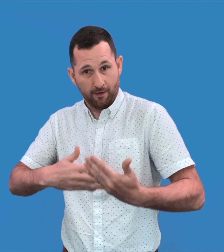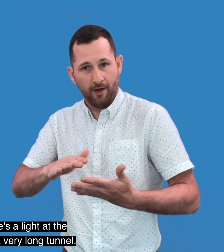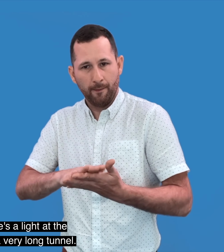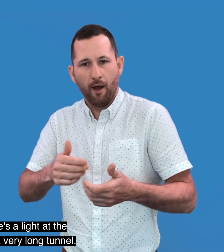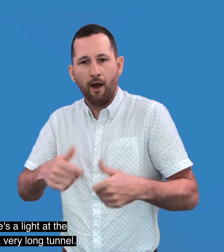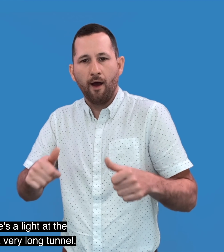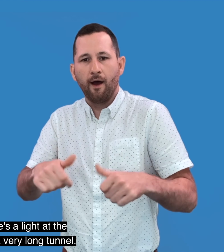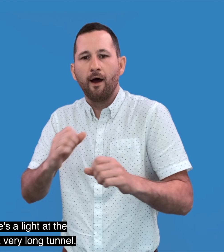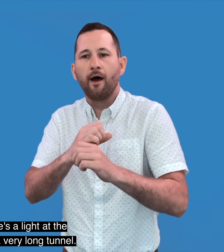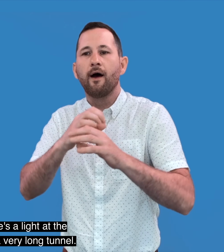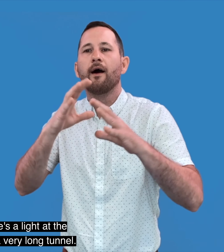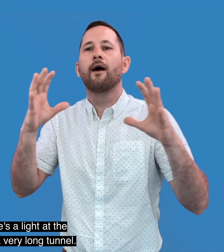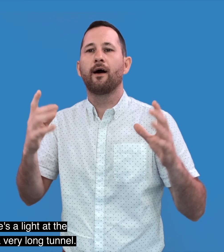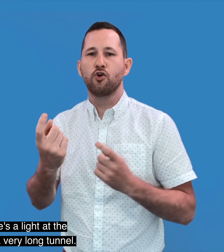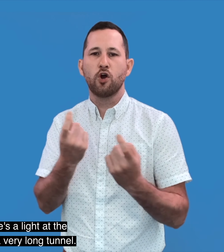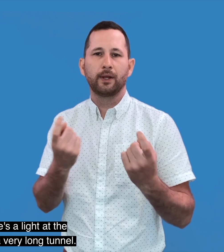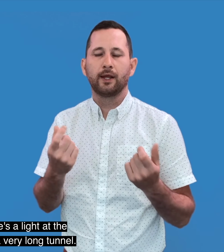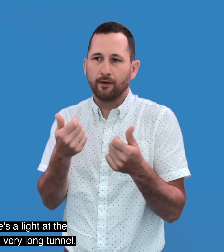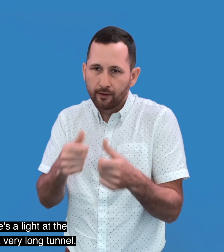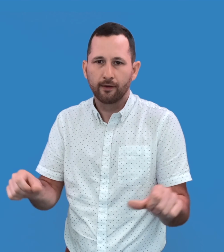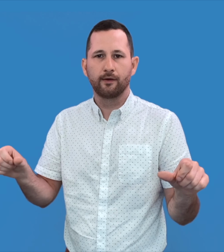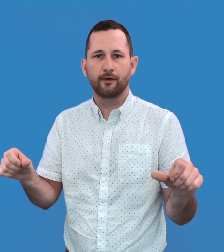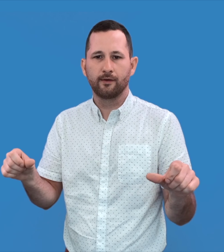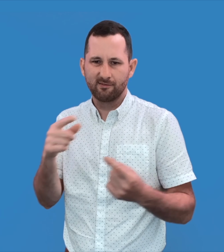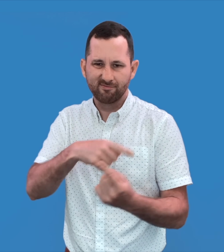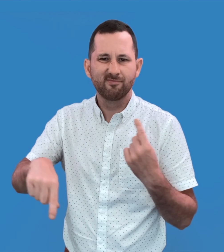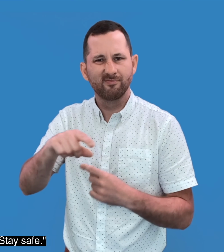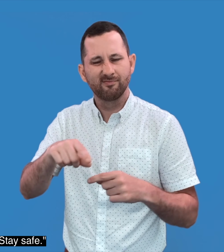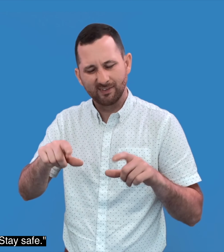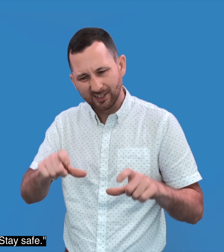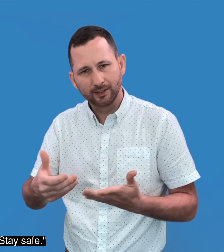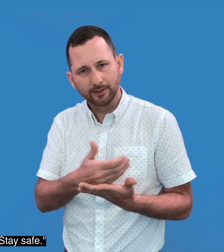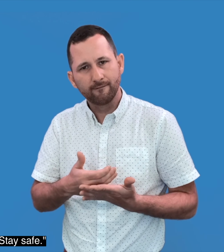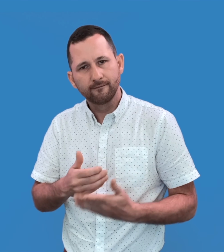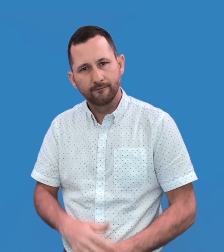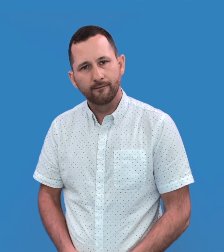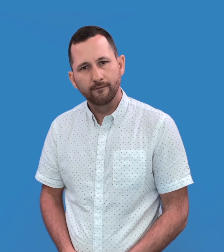There's a light at the end of a very long tunnel. Stay safe.